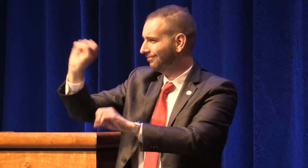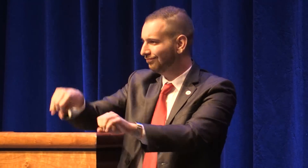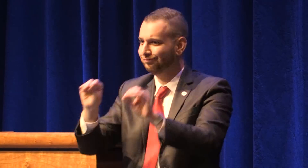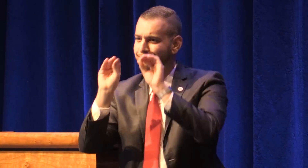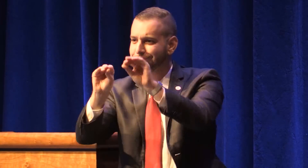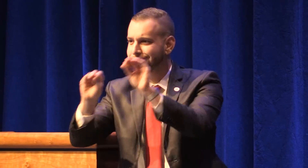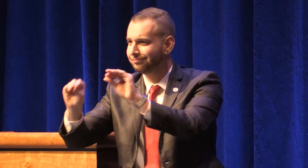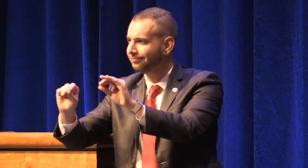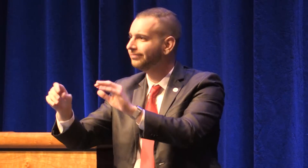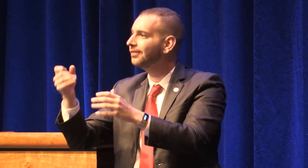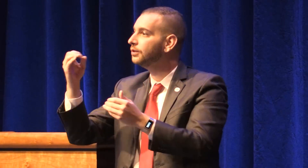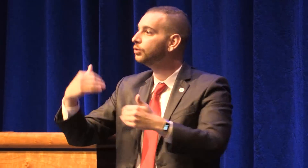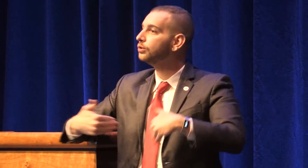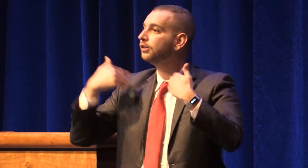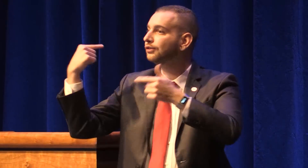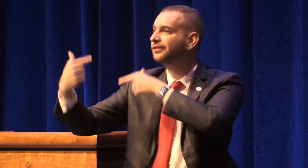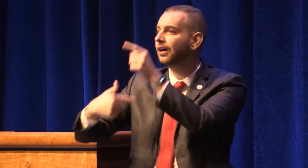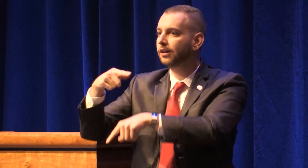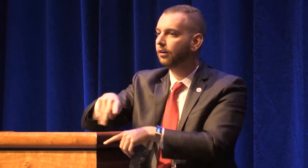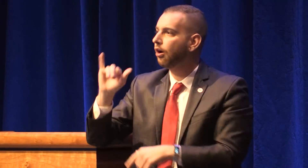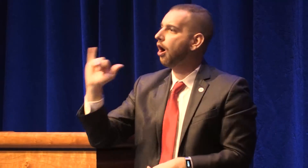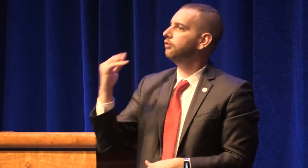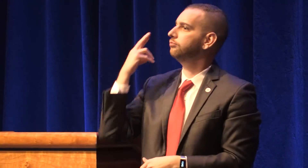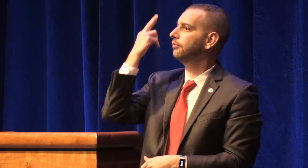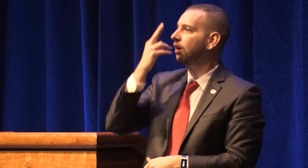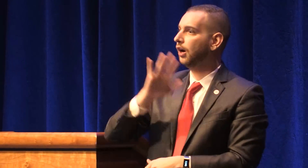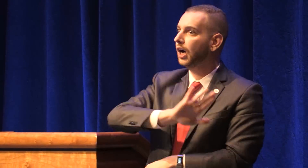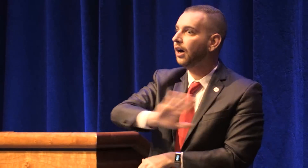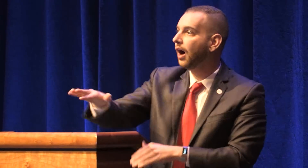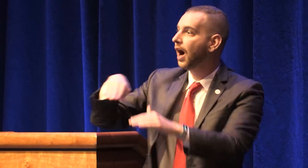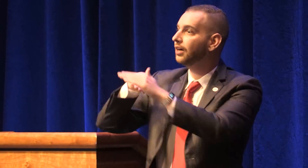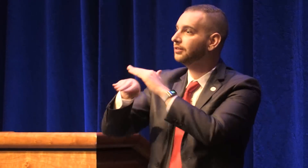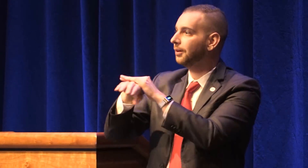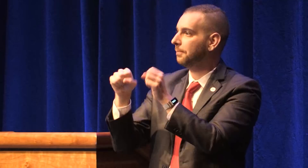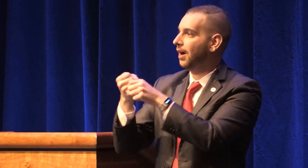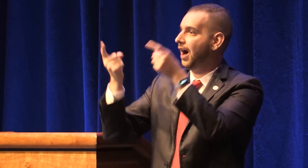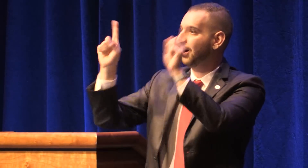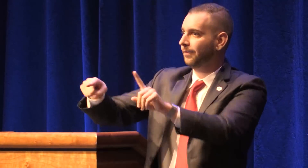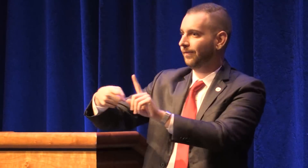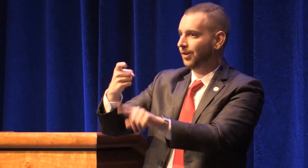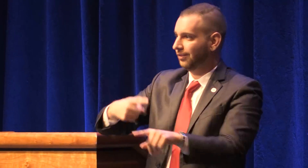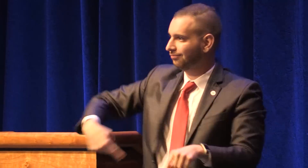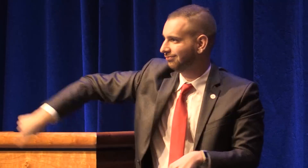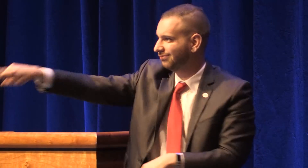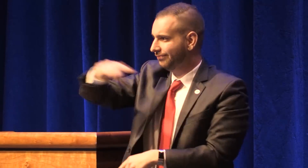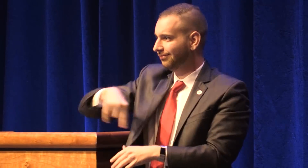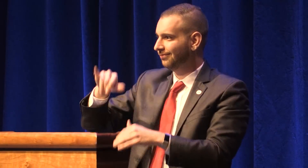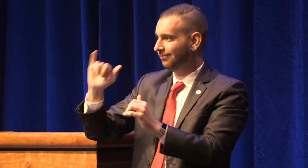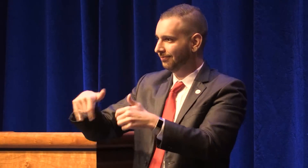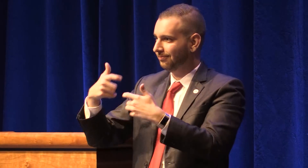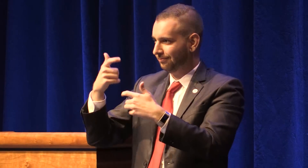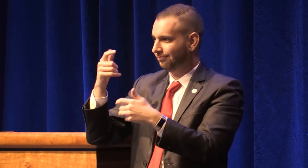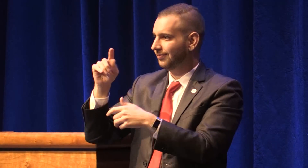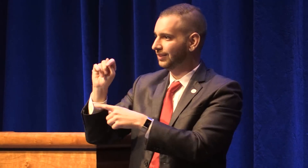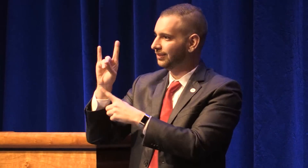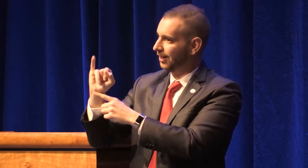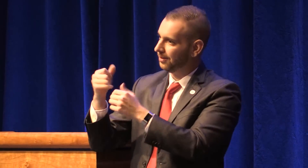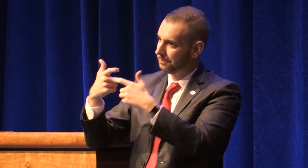gratitude for the work that TDI has done in making our lives more accessible and informing the young people about